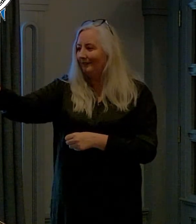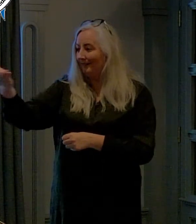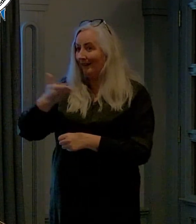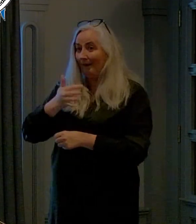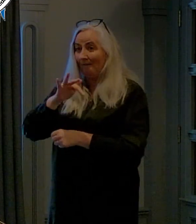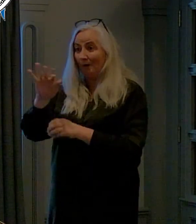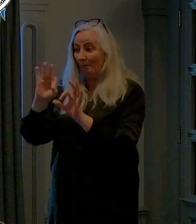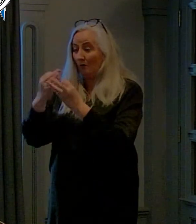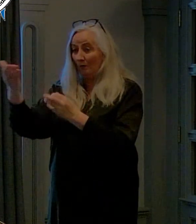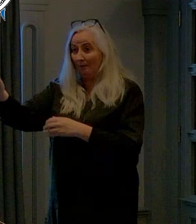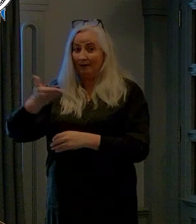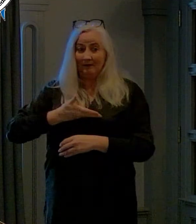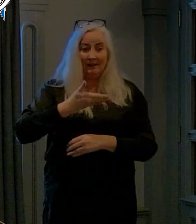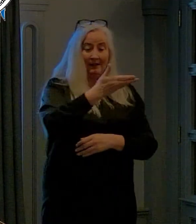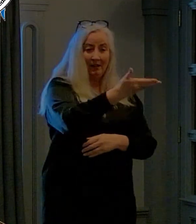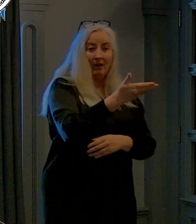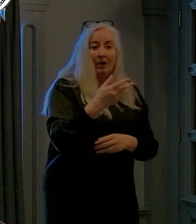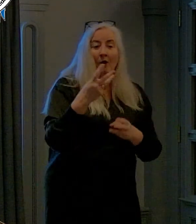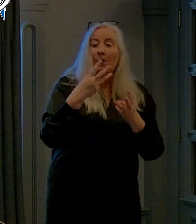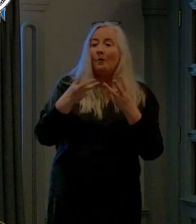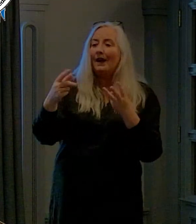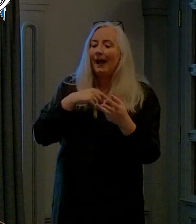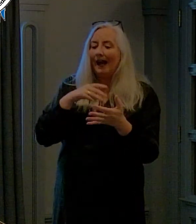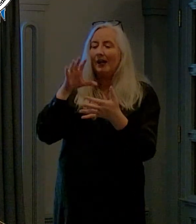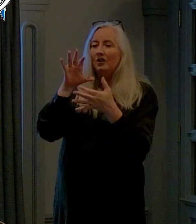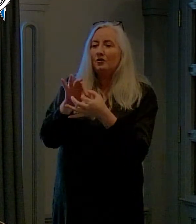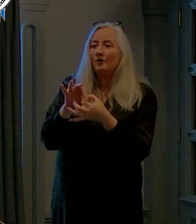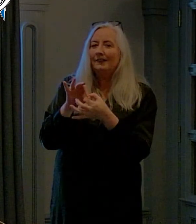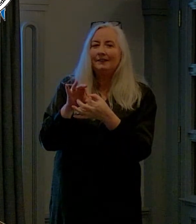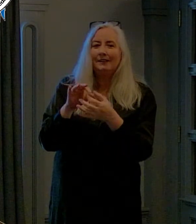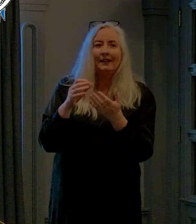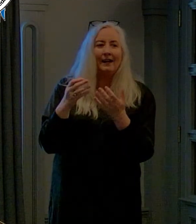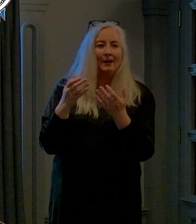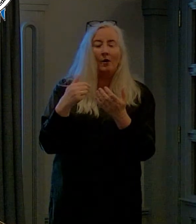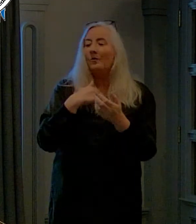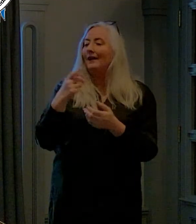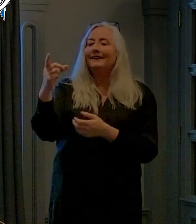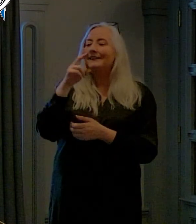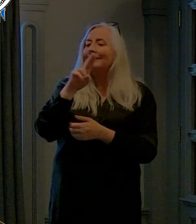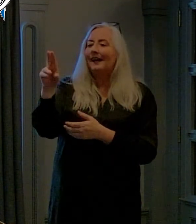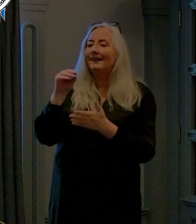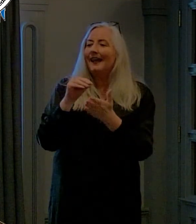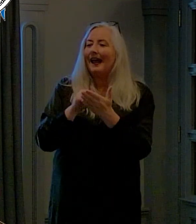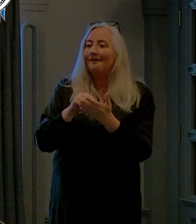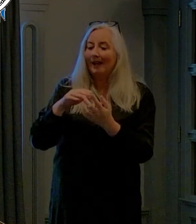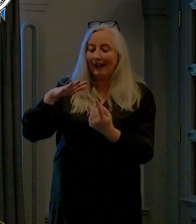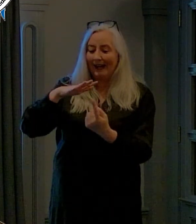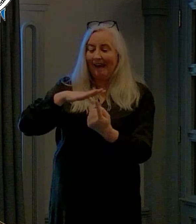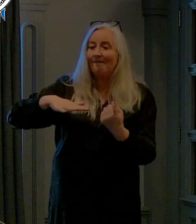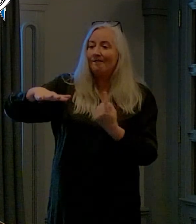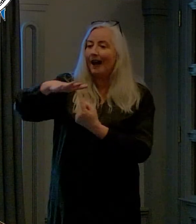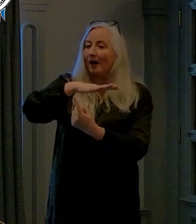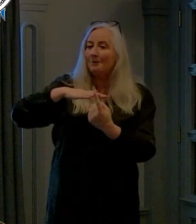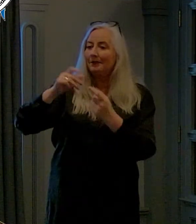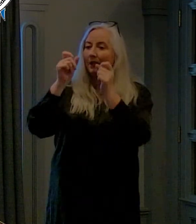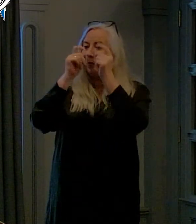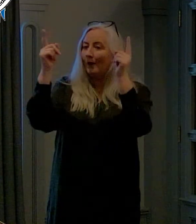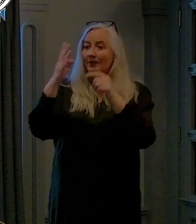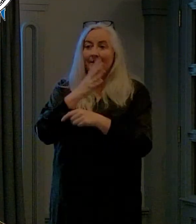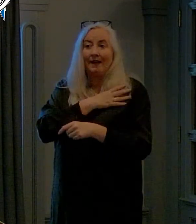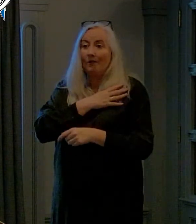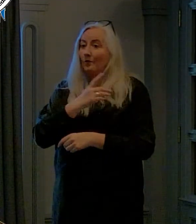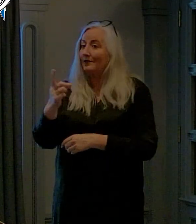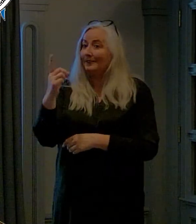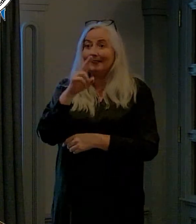groups is that for maybe when I joined, and even up to 2 years afterwards, we didn't have an environmental awareness officer. Now,